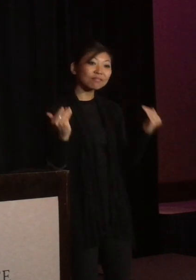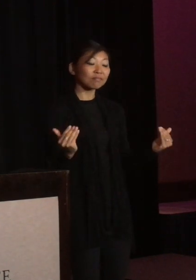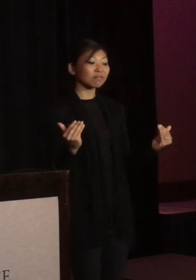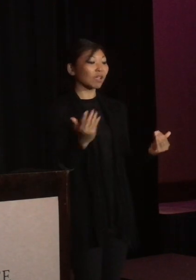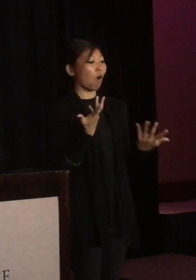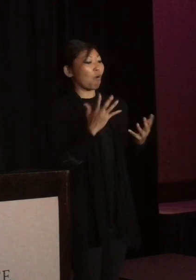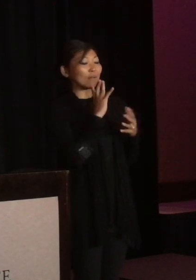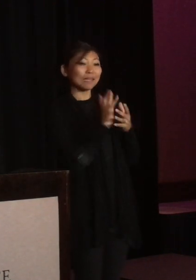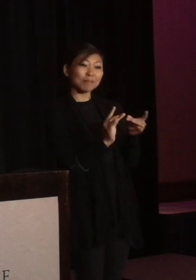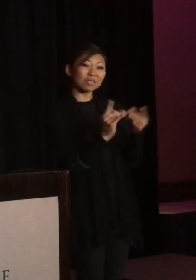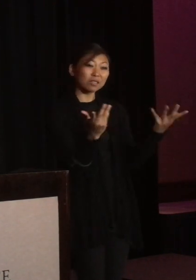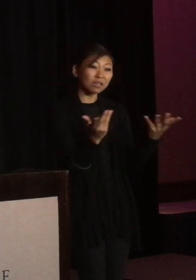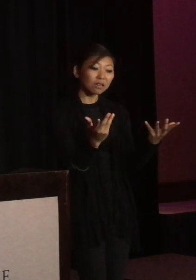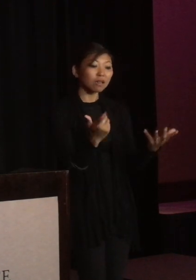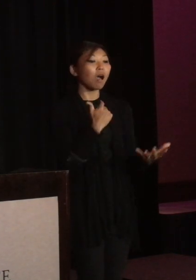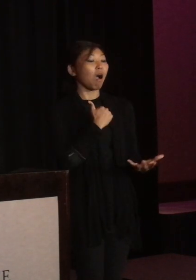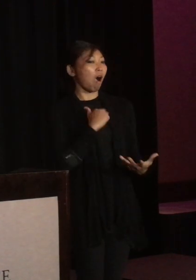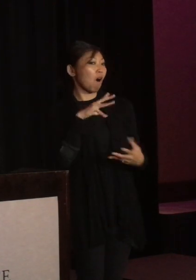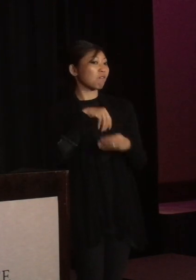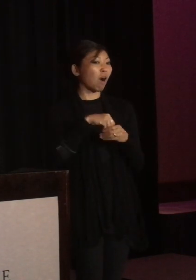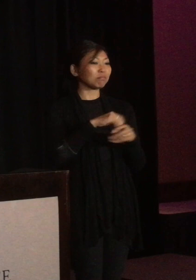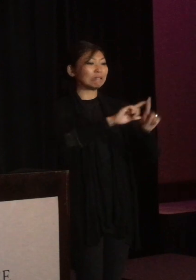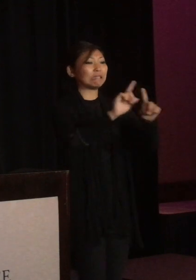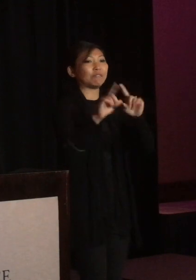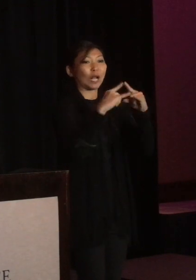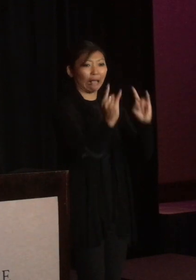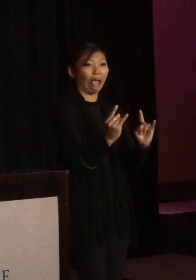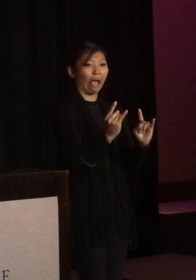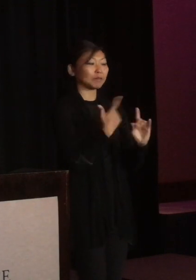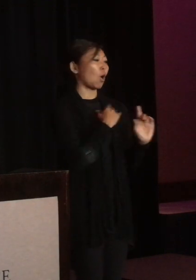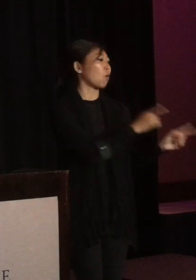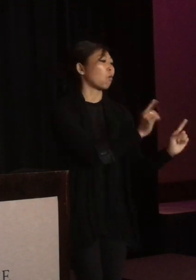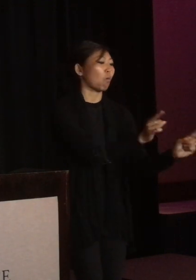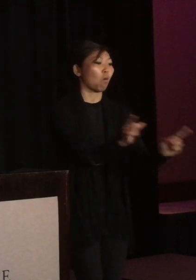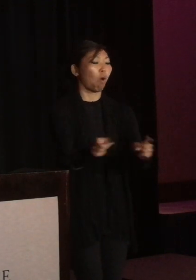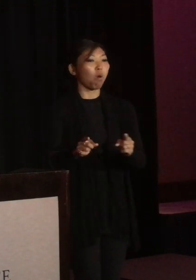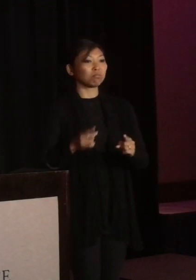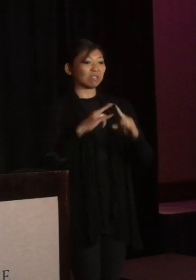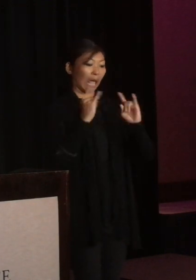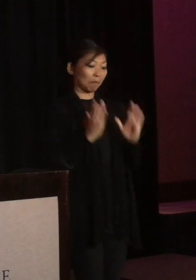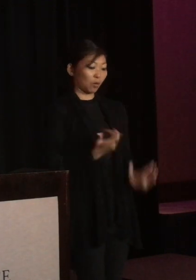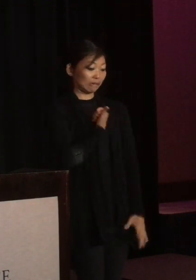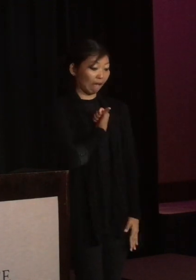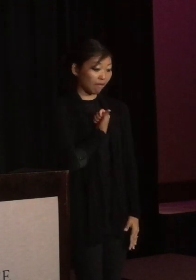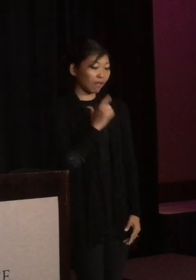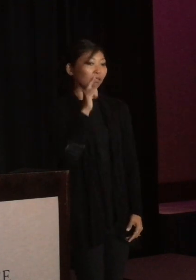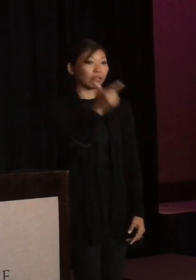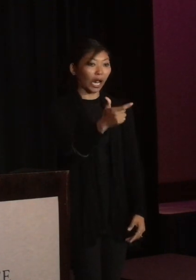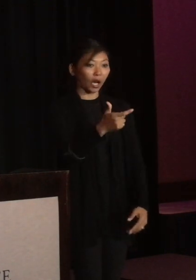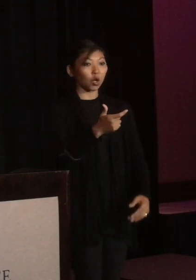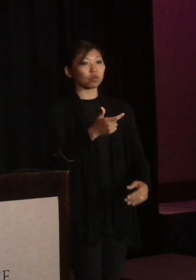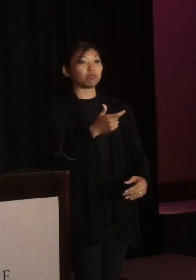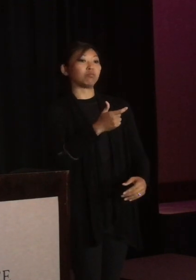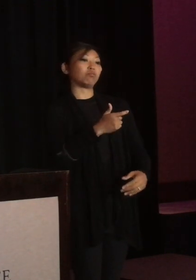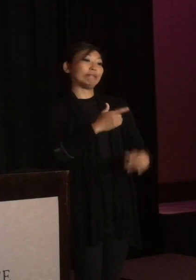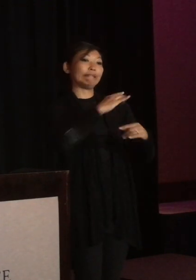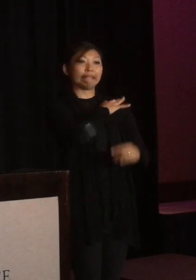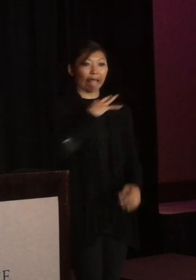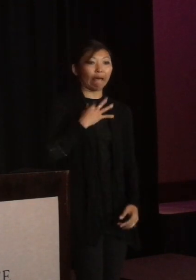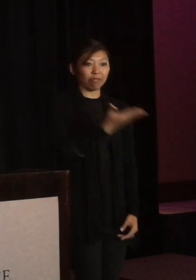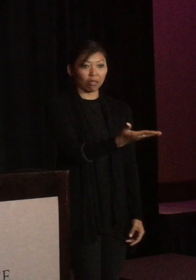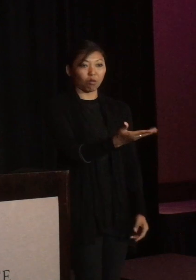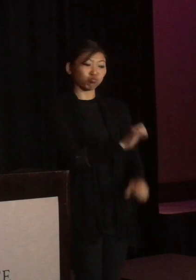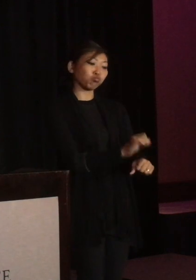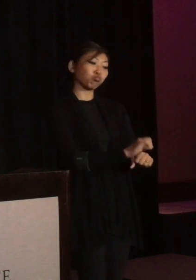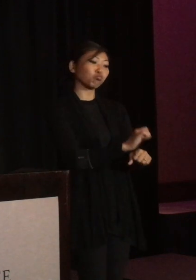As I mentioned, I was involved with a lot of different camps growing up, both as a camper and then later as a counselor. And